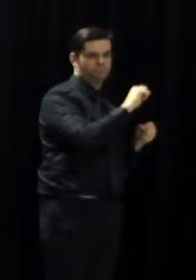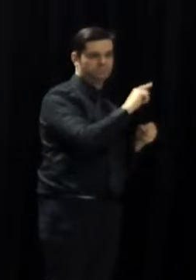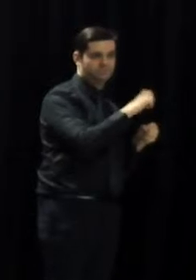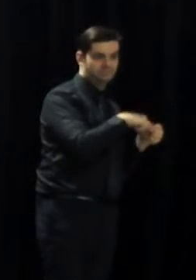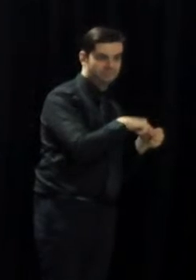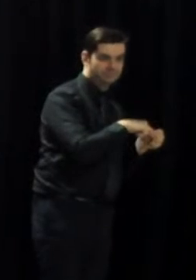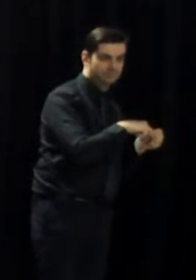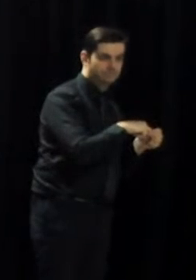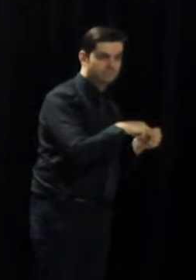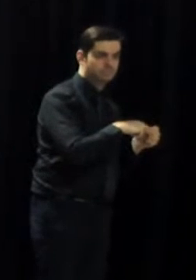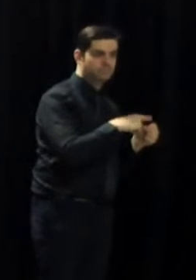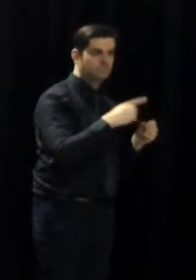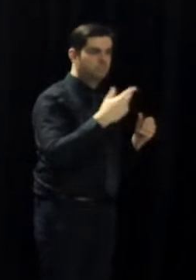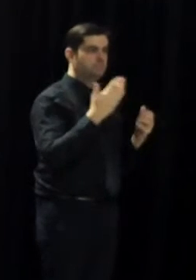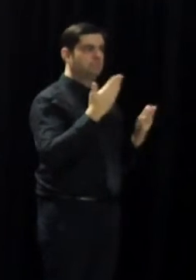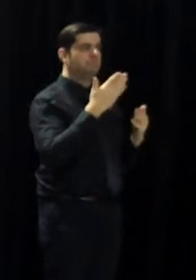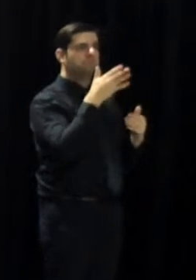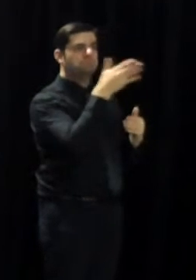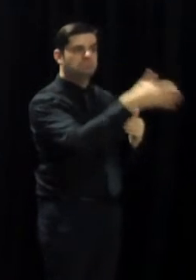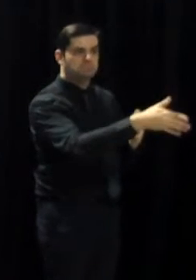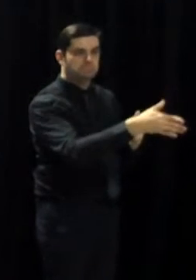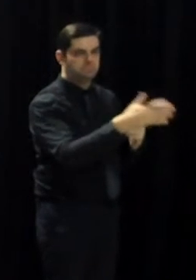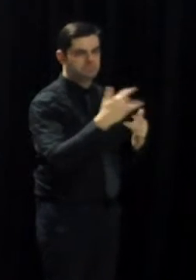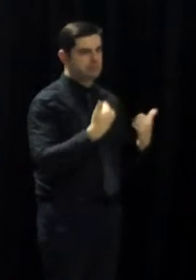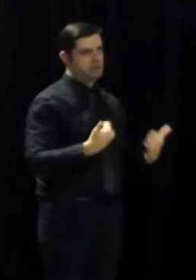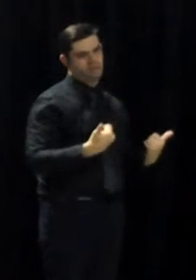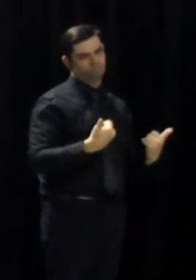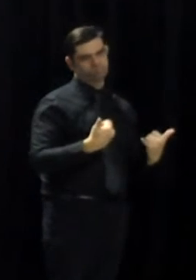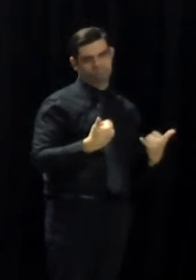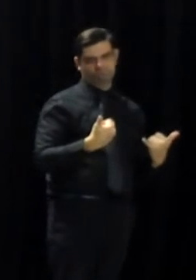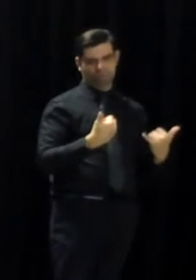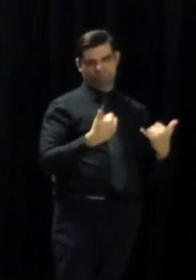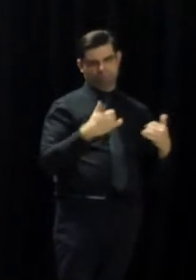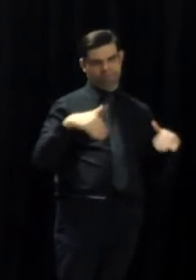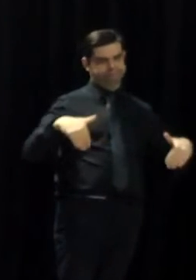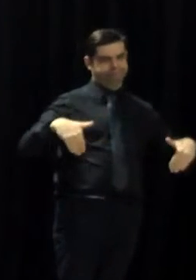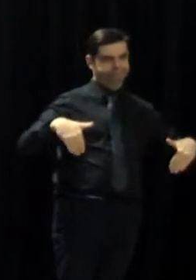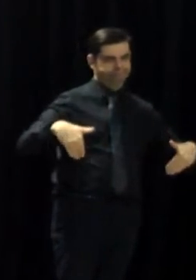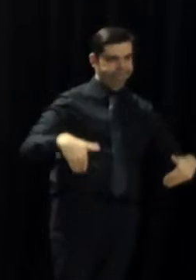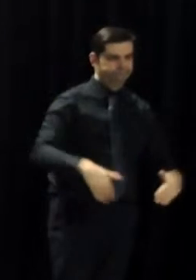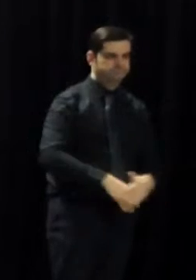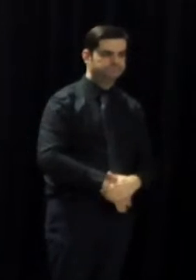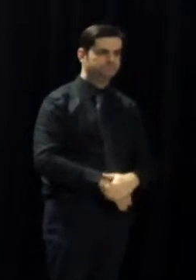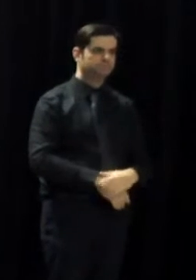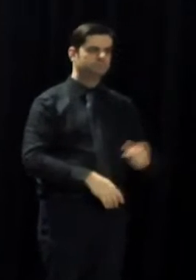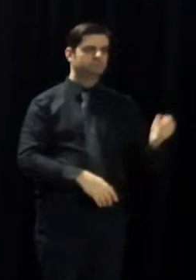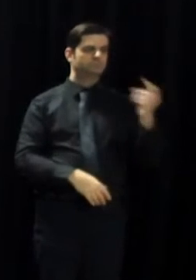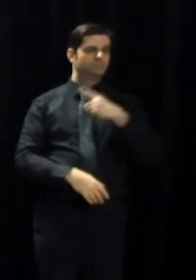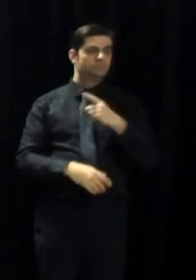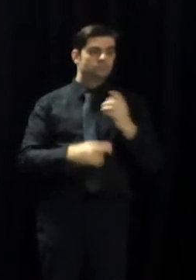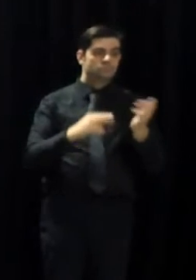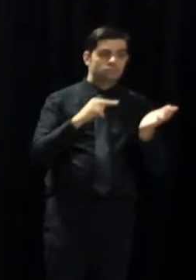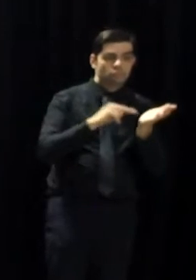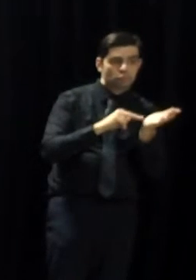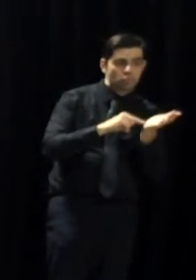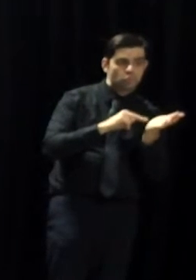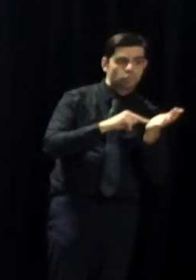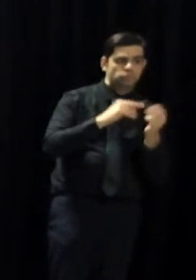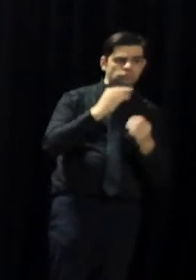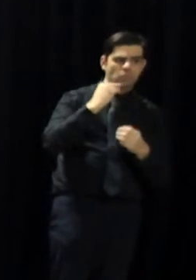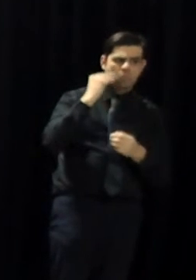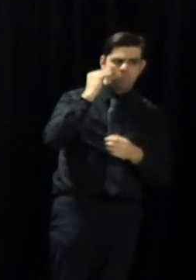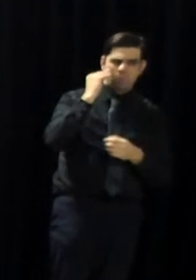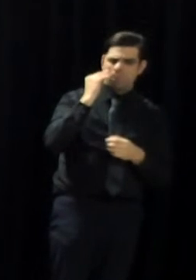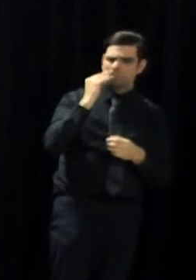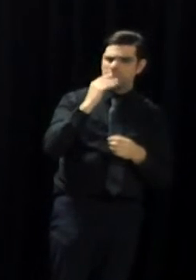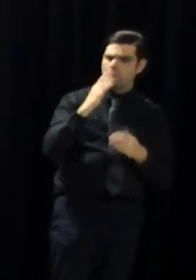yet. I know the nursing homes were almost hoping they'd be among the very first, but now it looks like it might be a week after the very first.